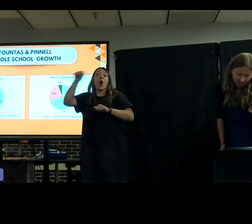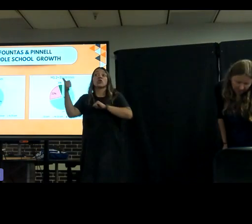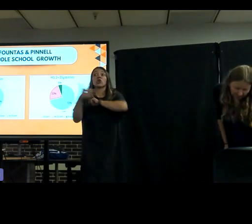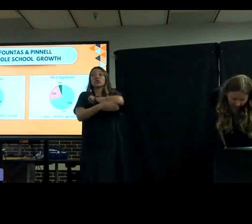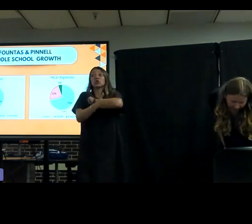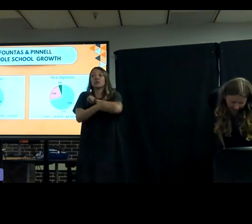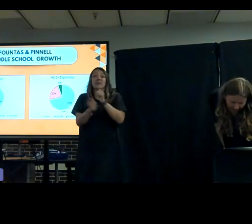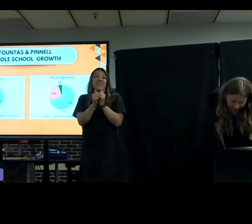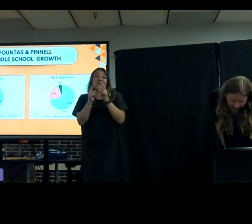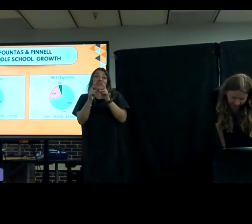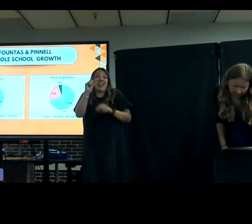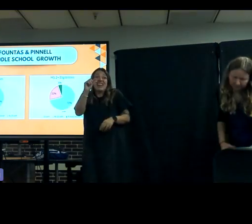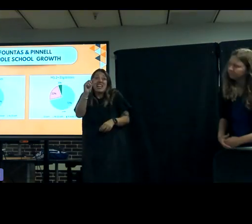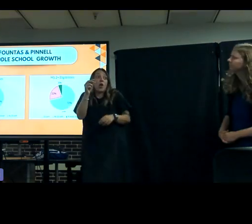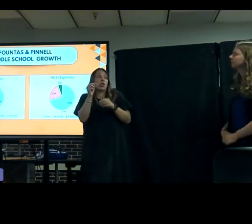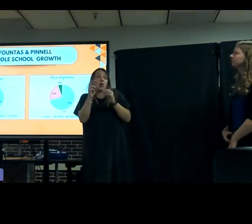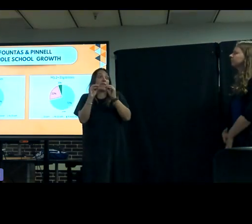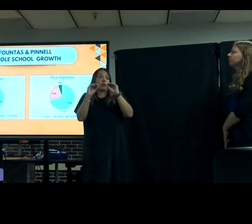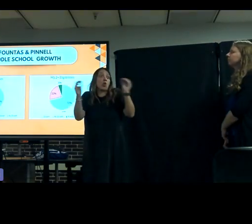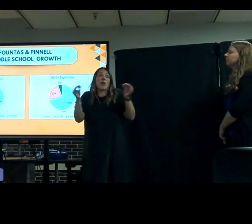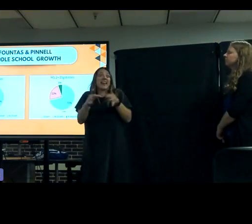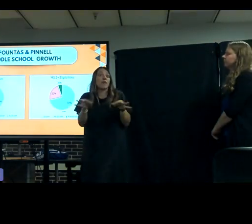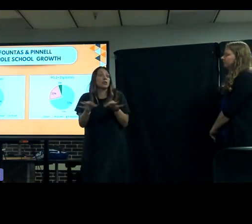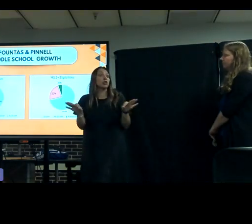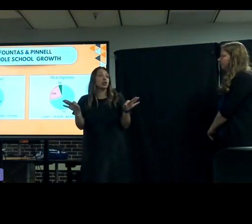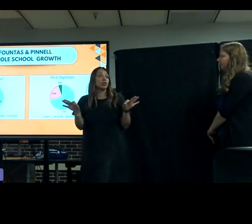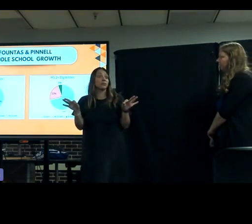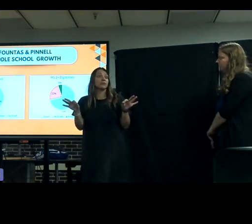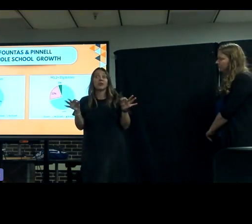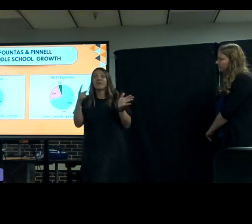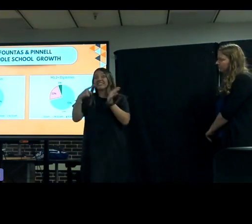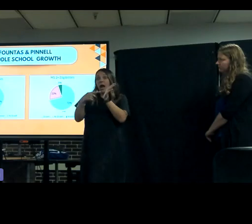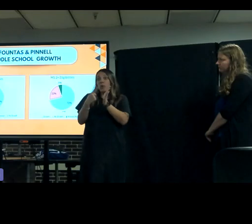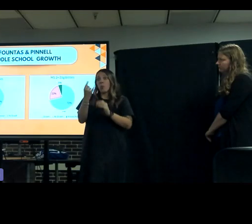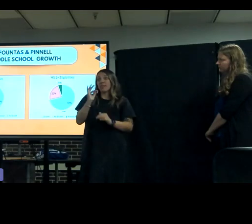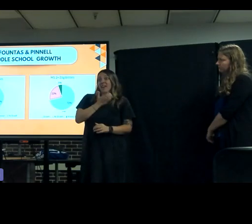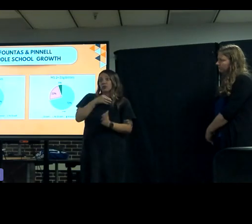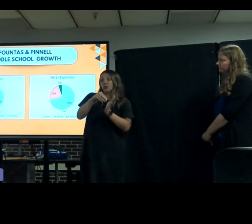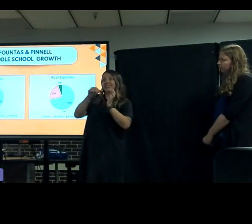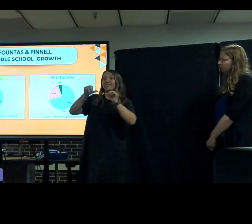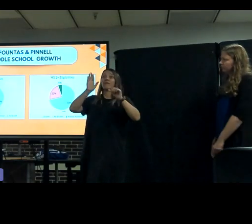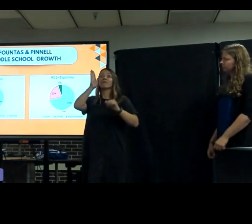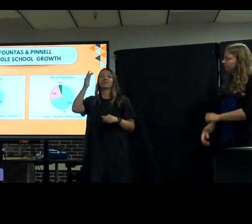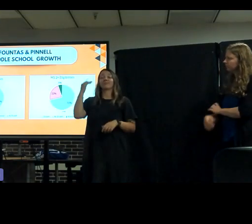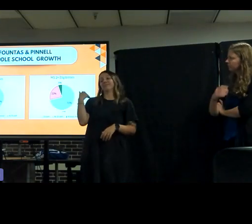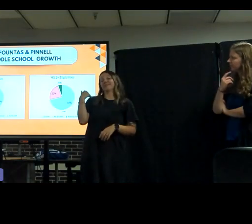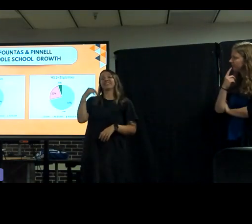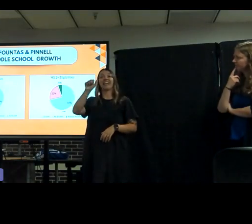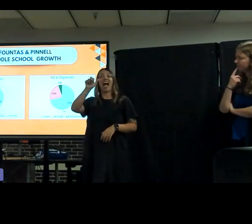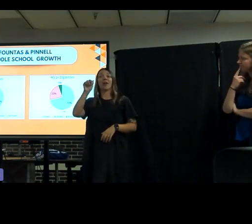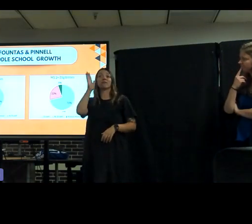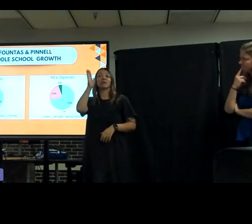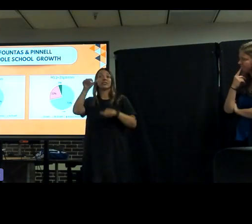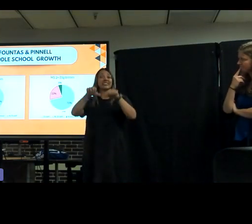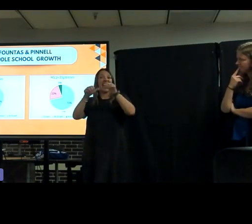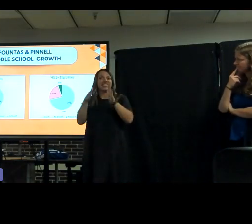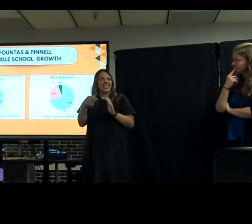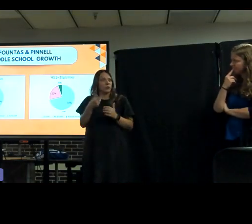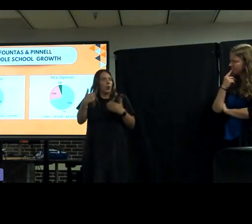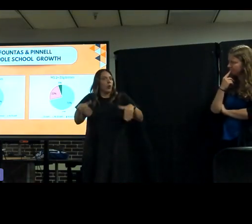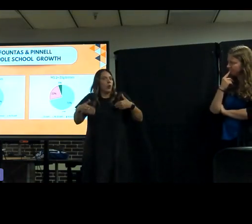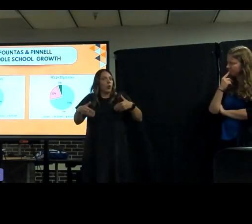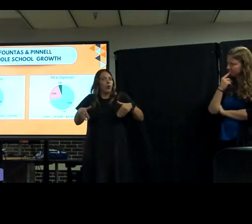a student, they might even come in from other countries. They might come with absolutely no language. Like one of our students